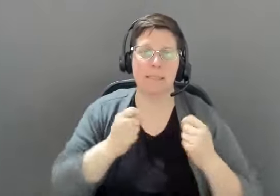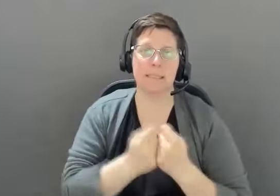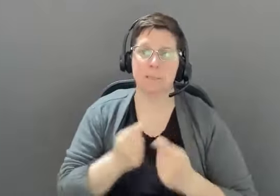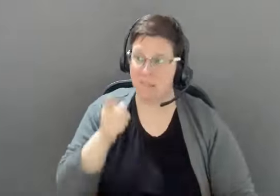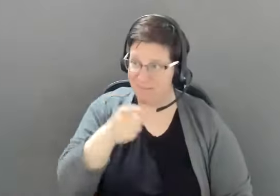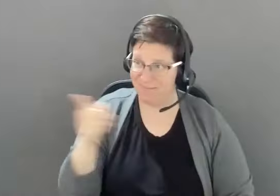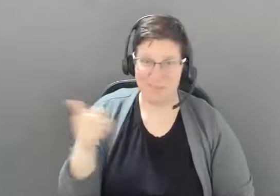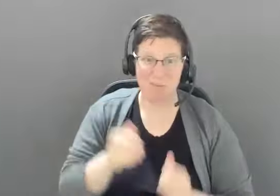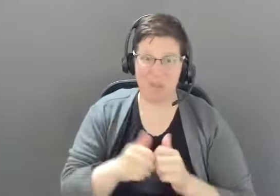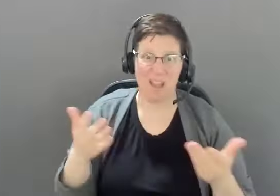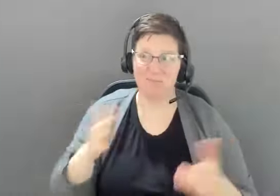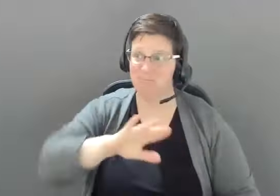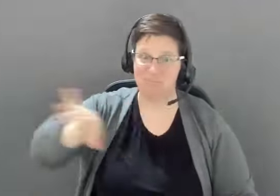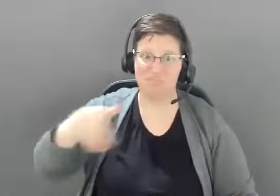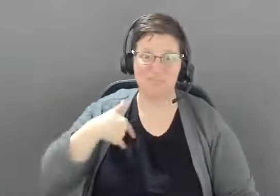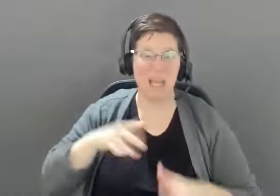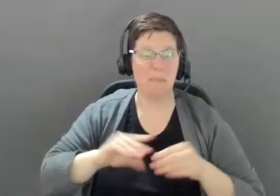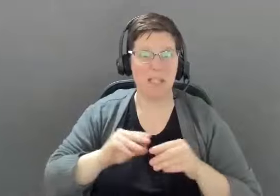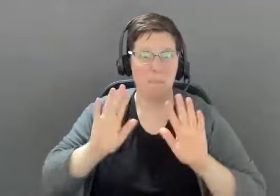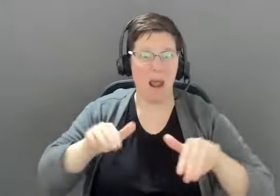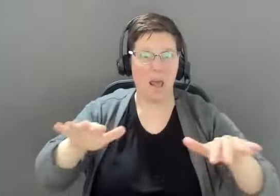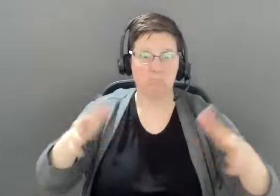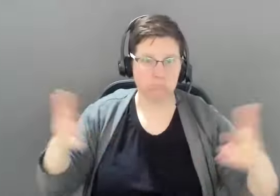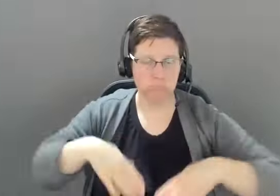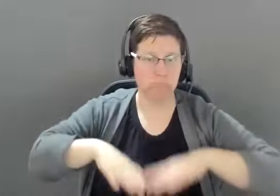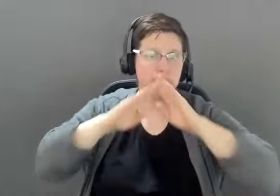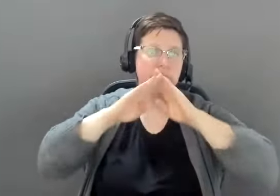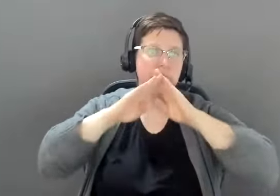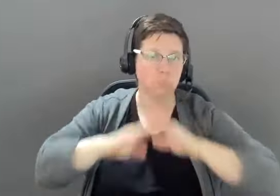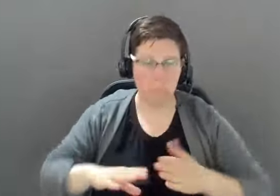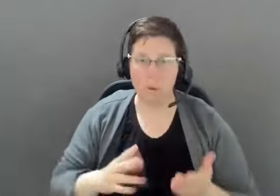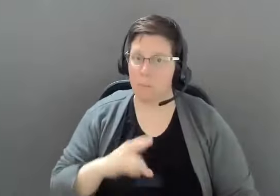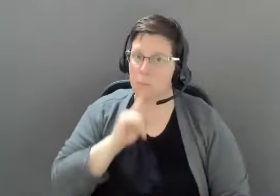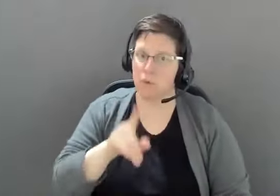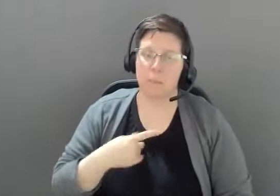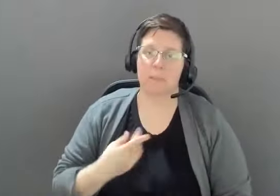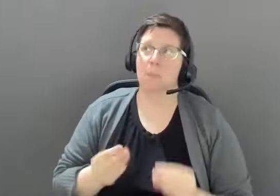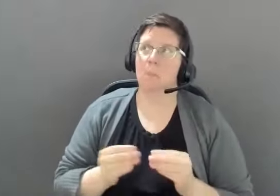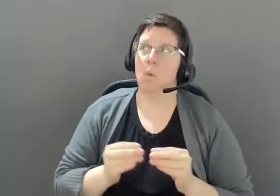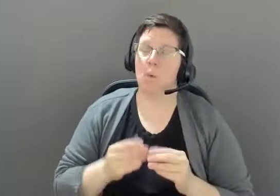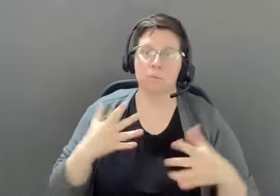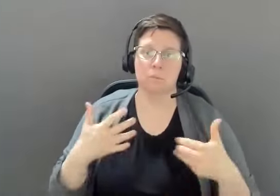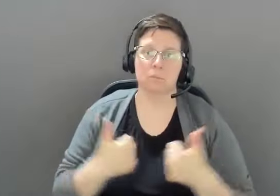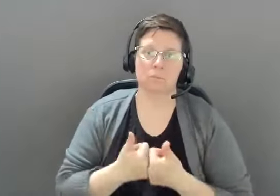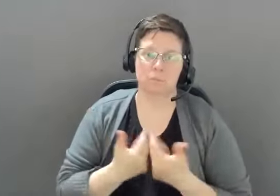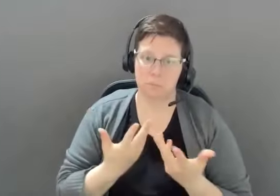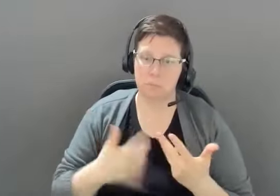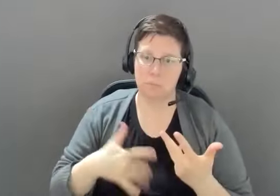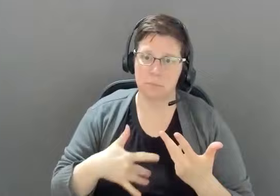without them, I think we would have faced maybe additional challenges to actually breaking through the Ottawa bubble and